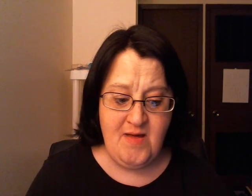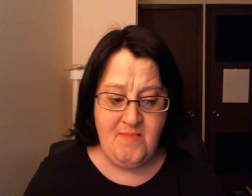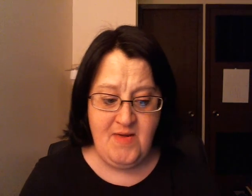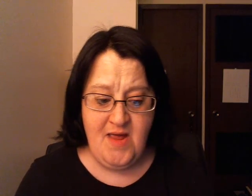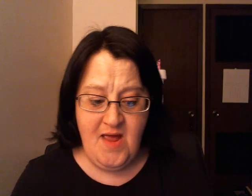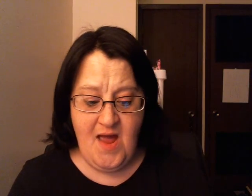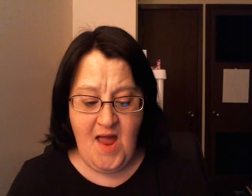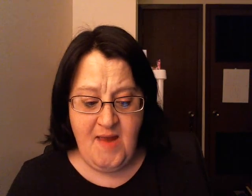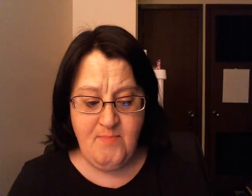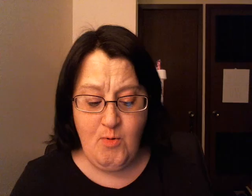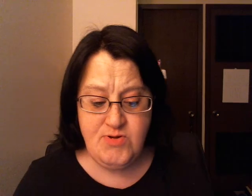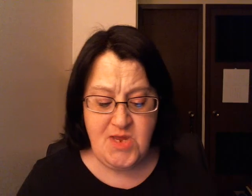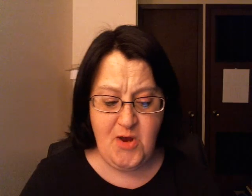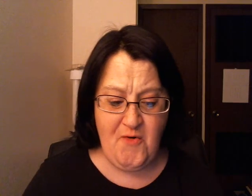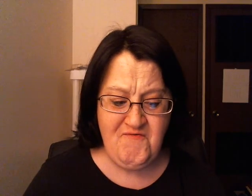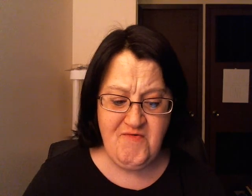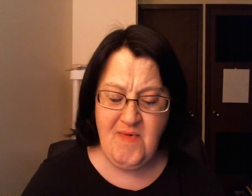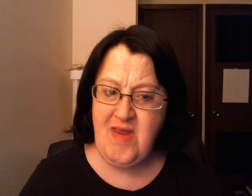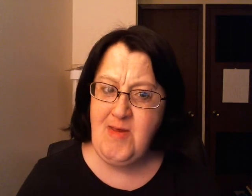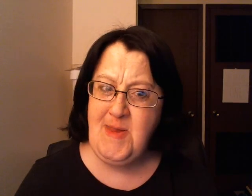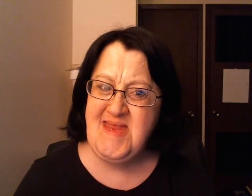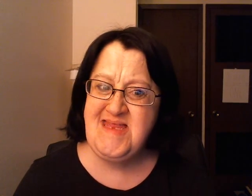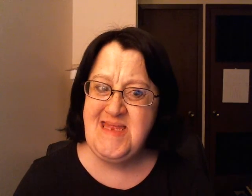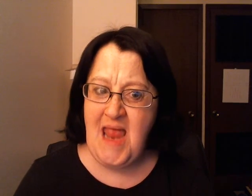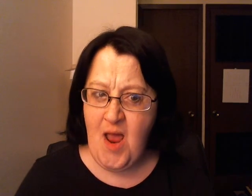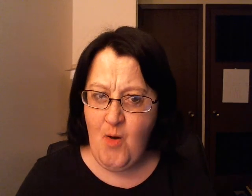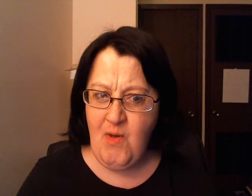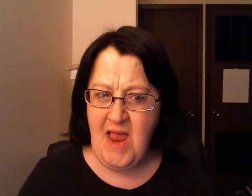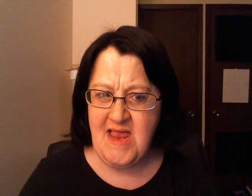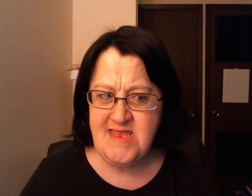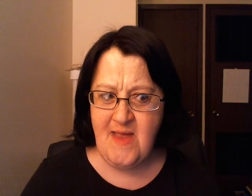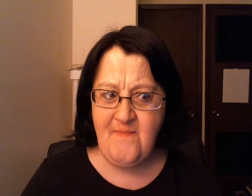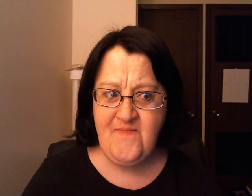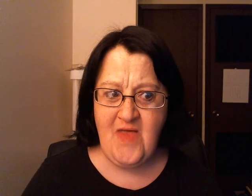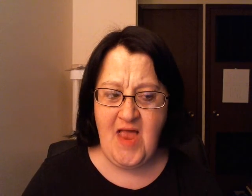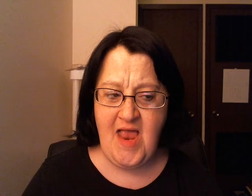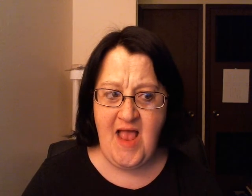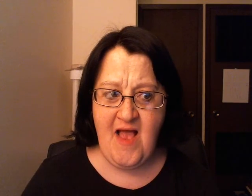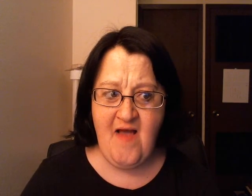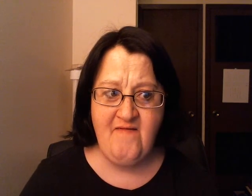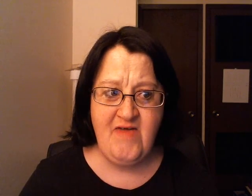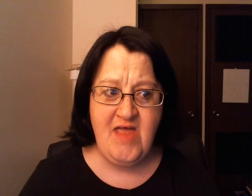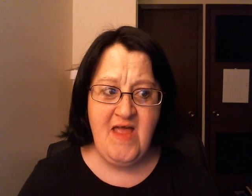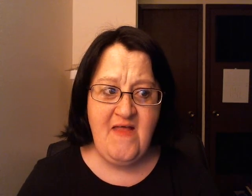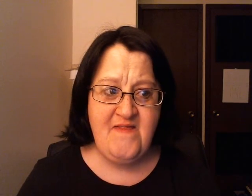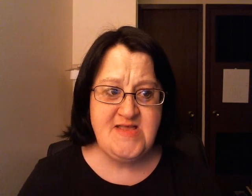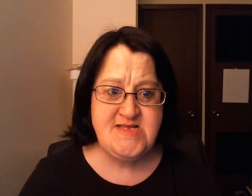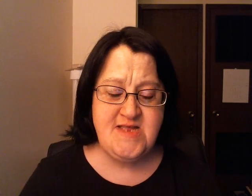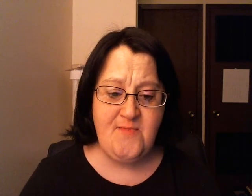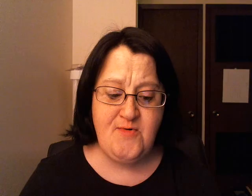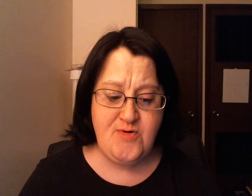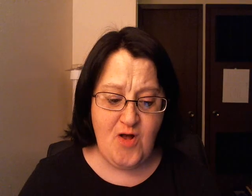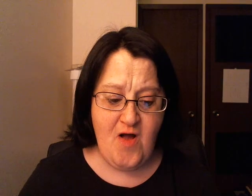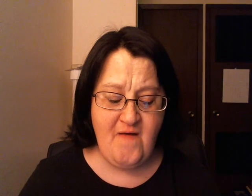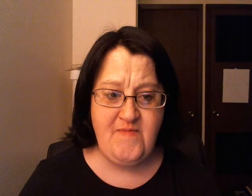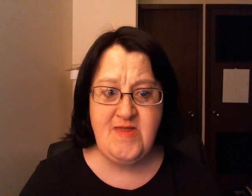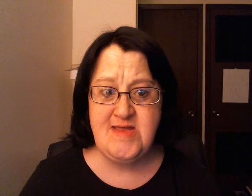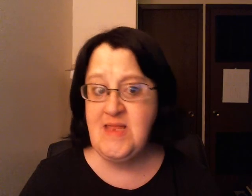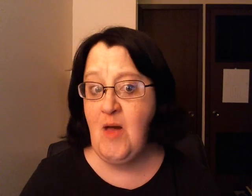Um, I'm mostly over my illness now, except that I have this stubborn cough that does not